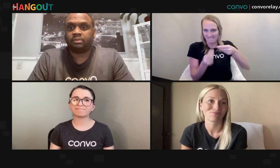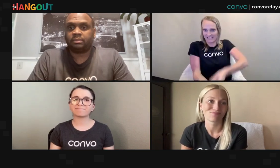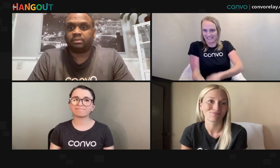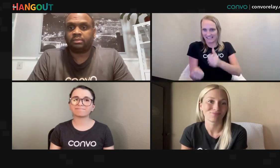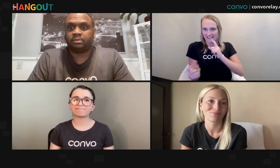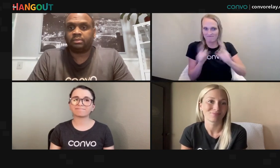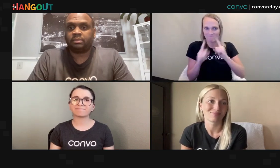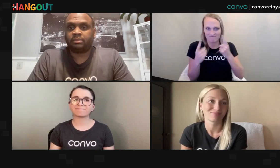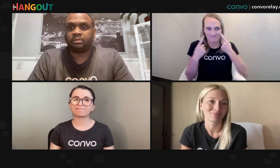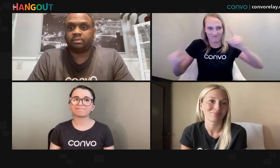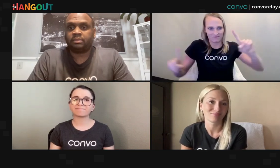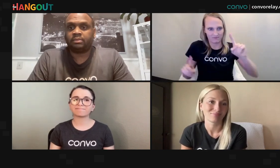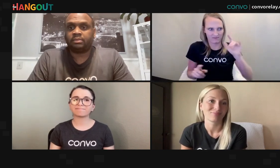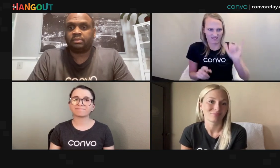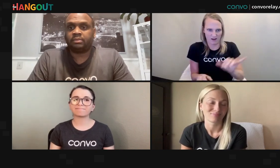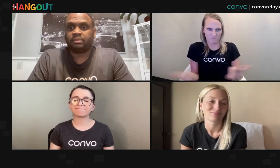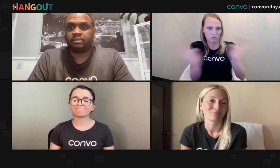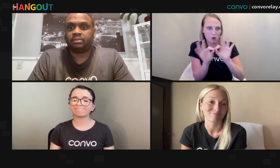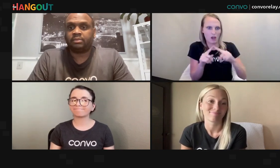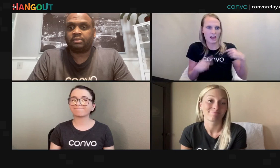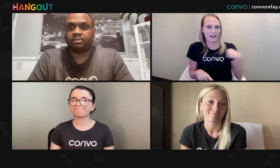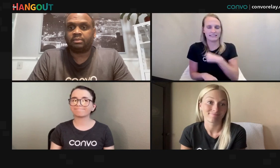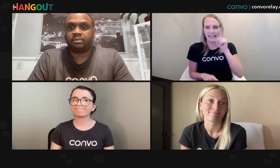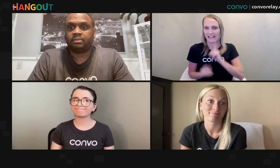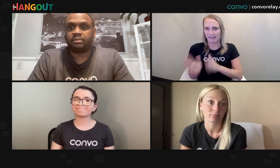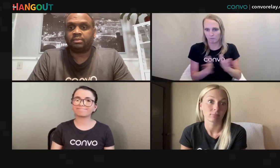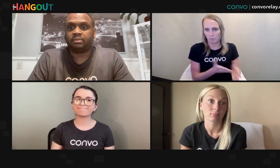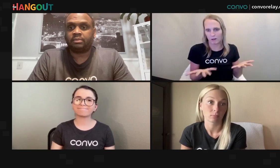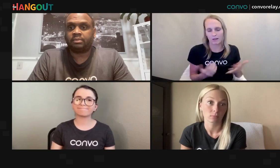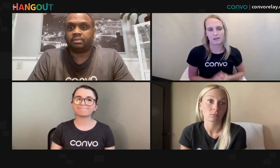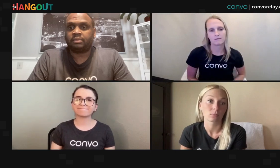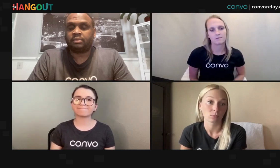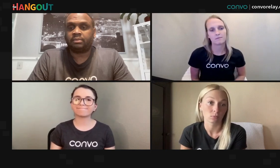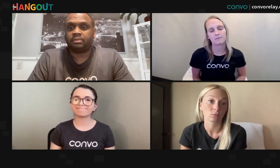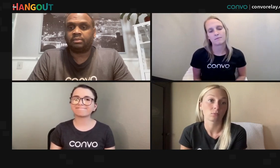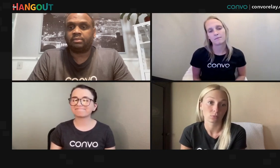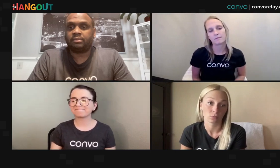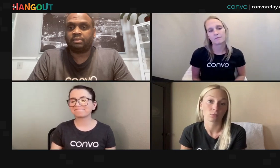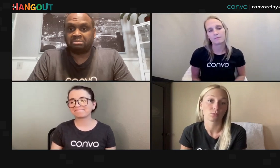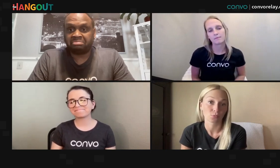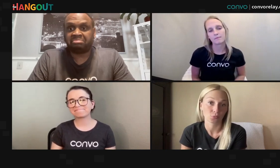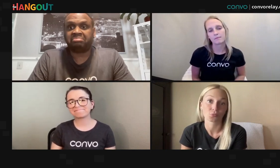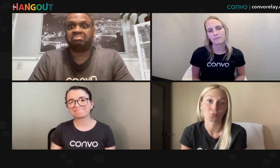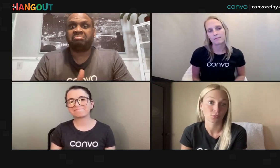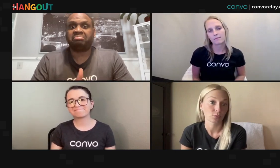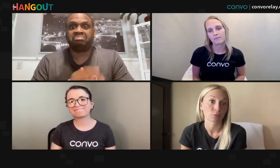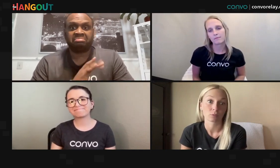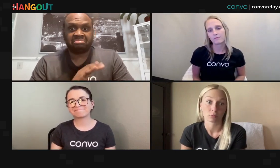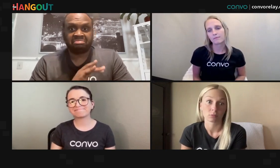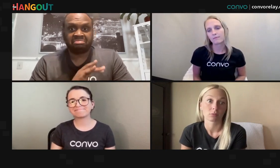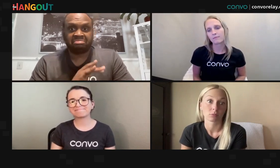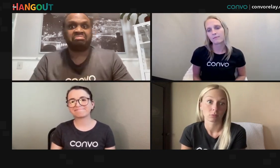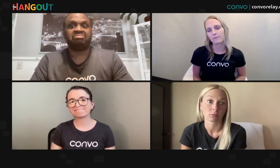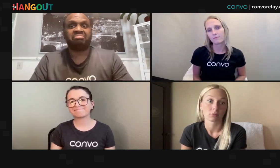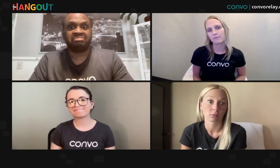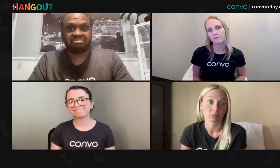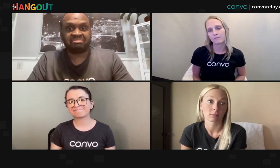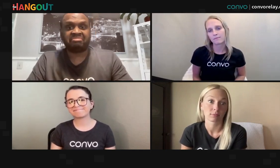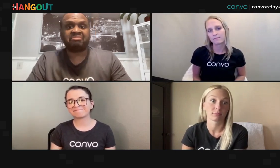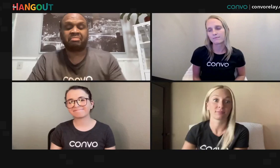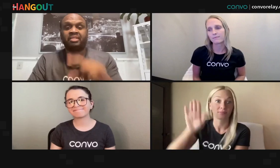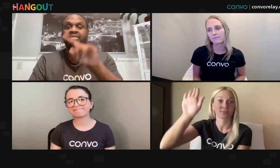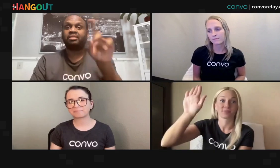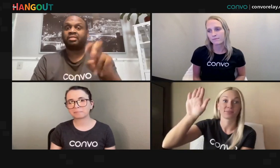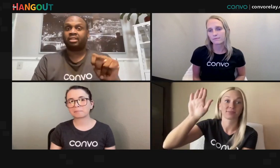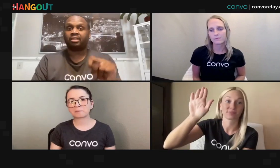to me, that's everything, to make sure that my emergency calls are facilitated smoothly. It's the best way possible too for